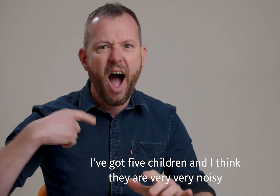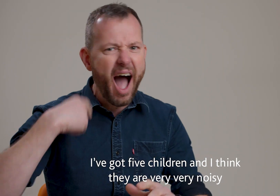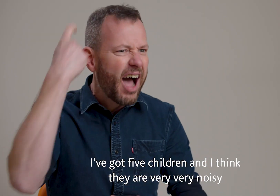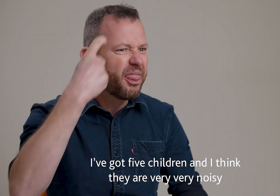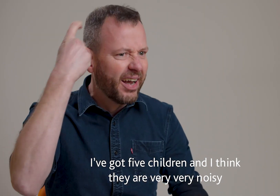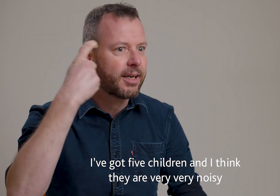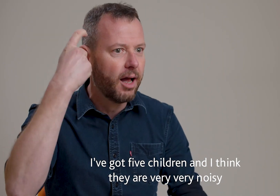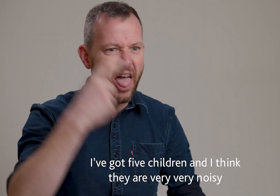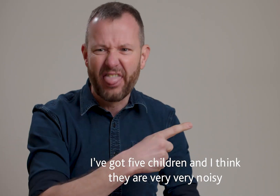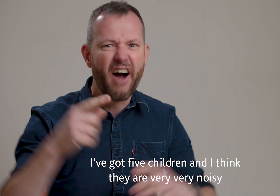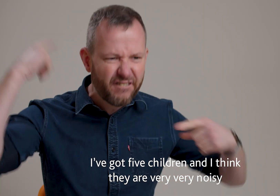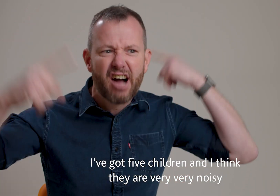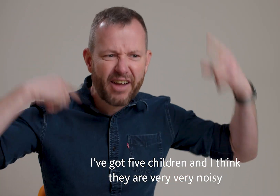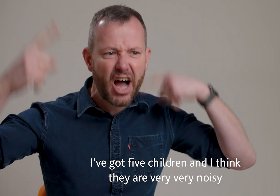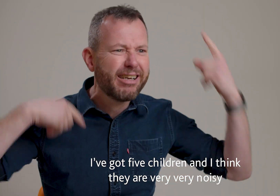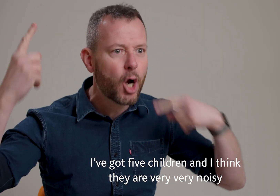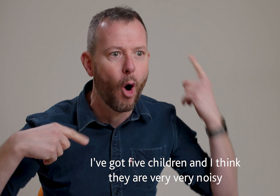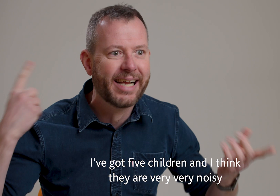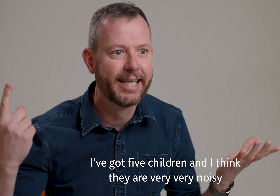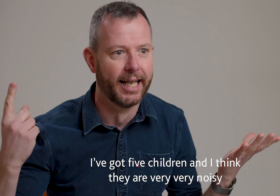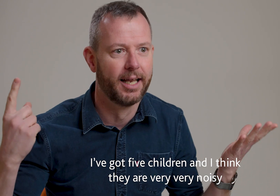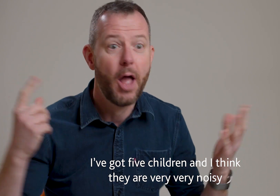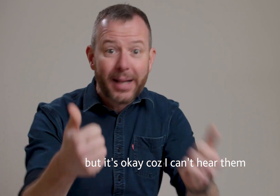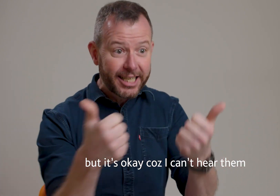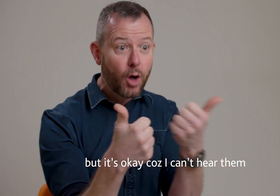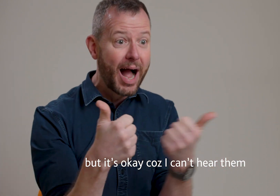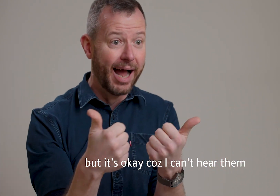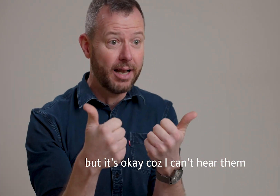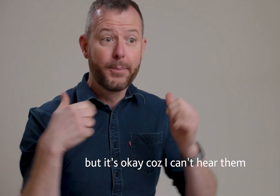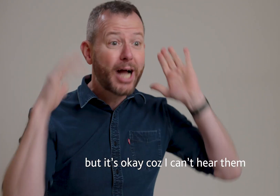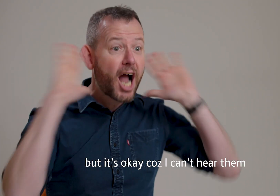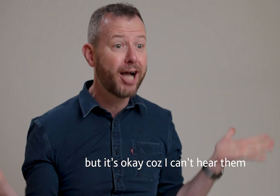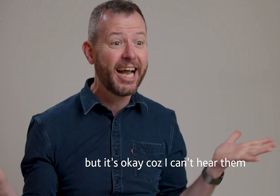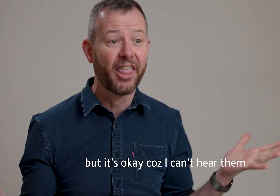I think they're very, very noisy. That they all come, but I can't hear them.